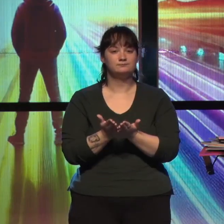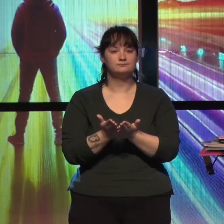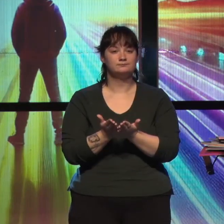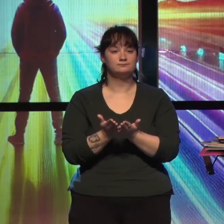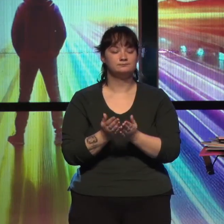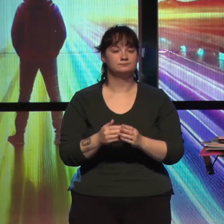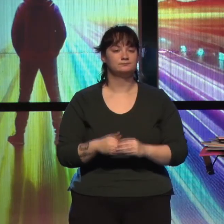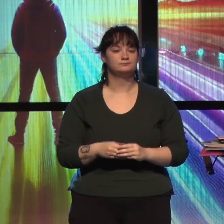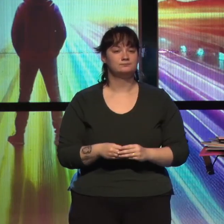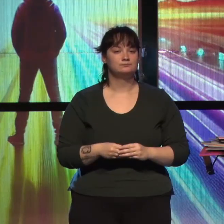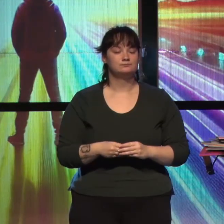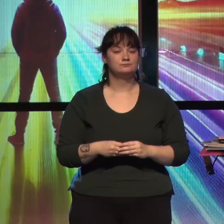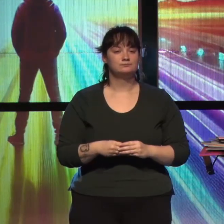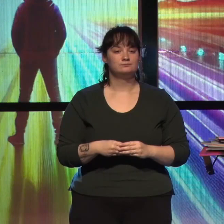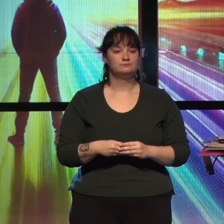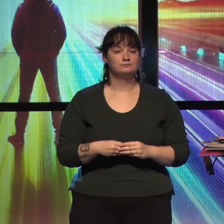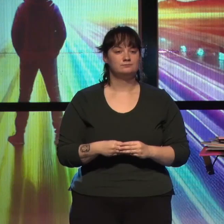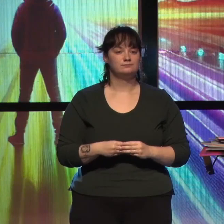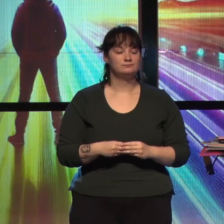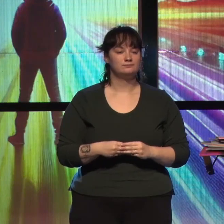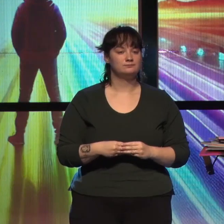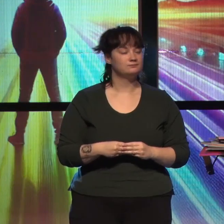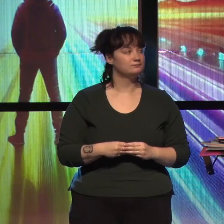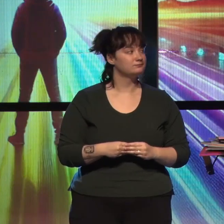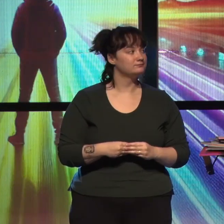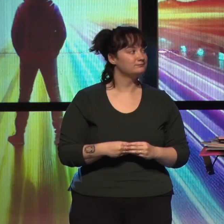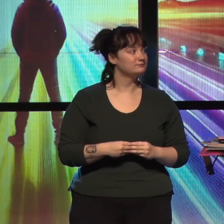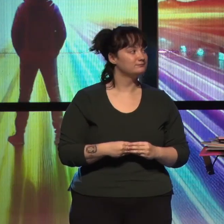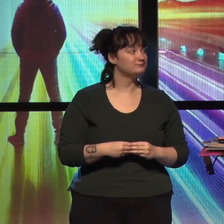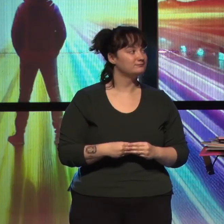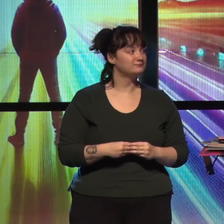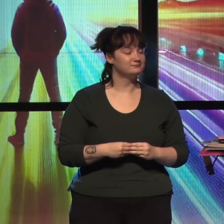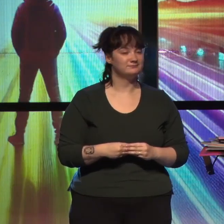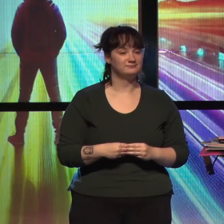you read don't. At any rate, so that's like a disclaimer. I do not